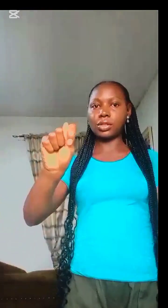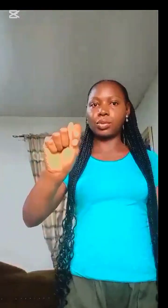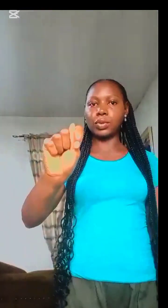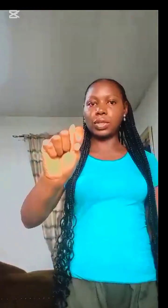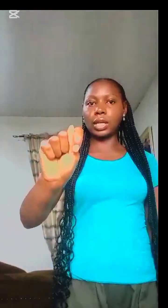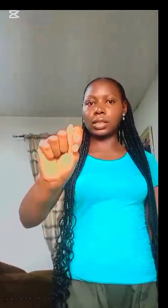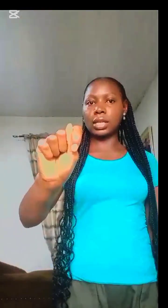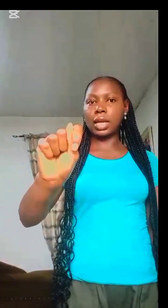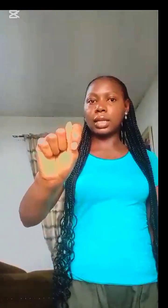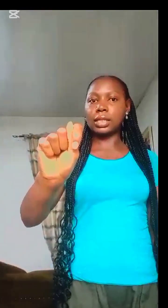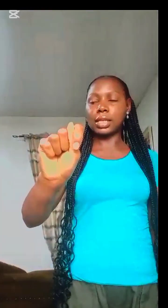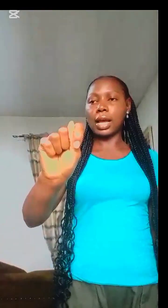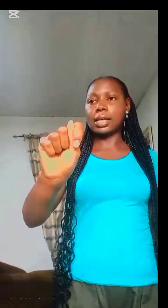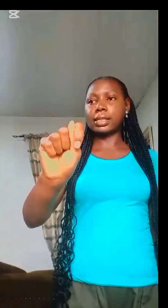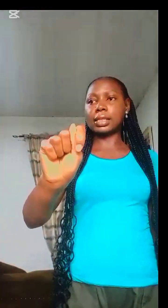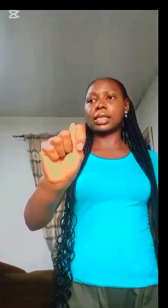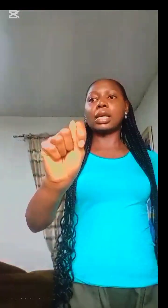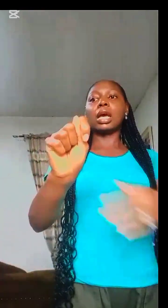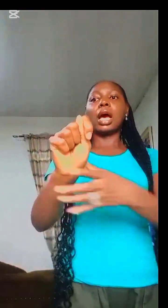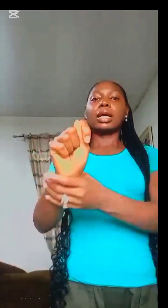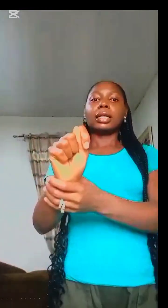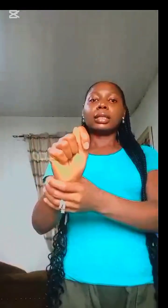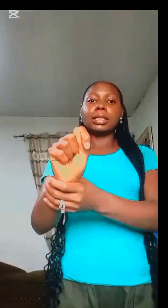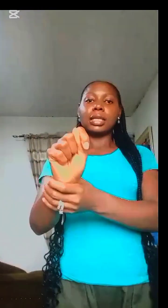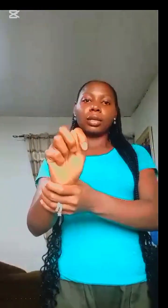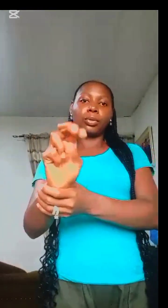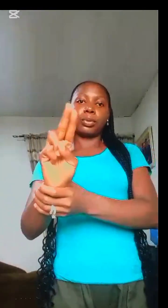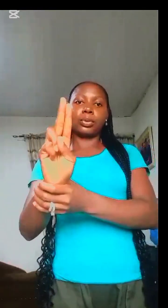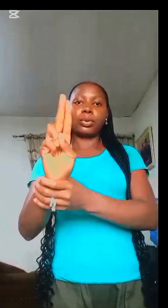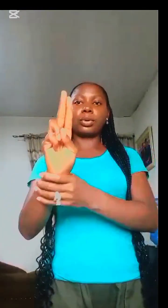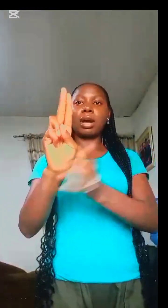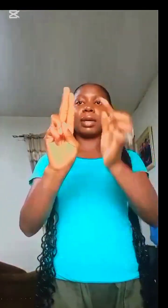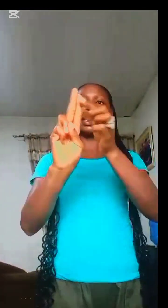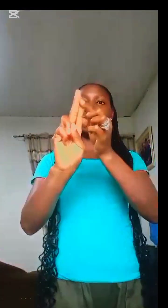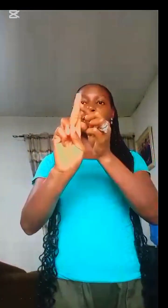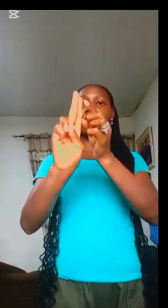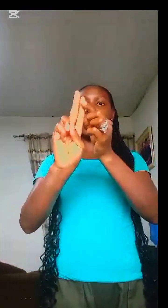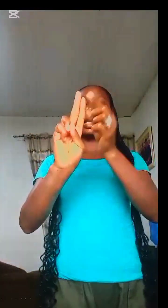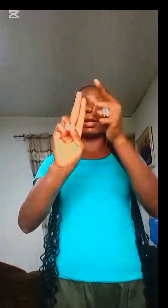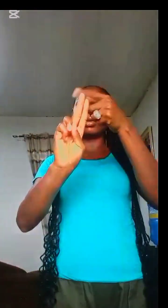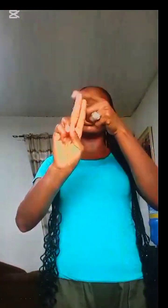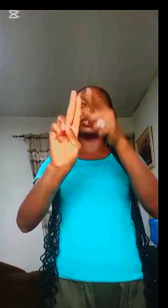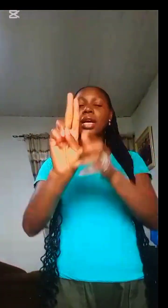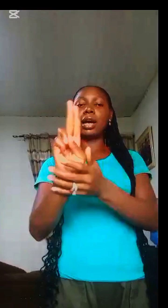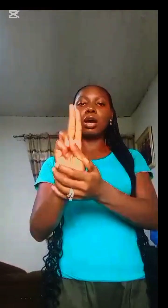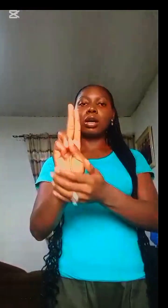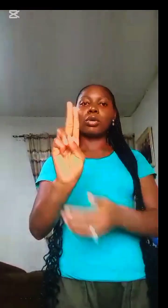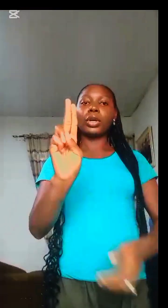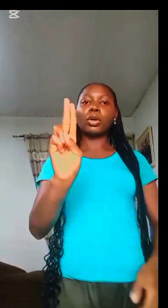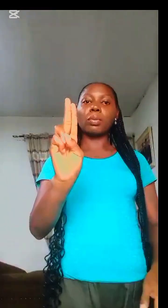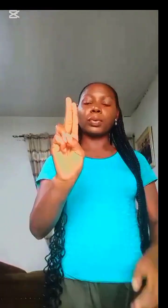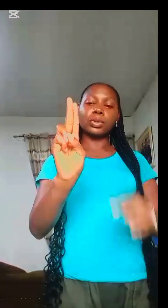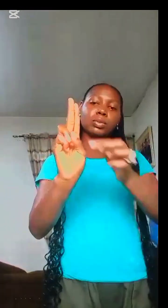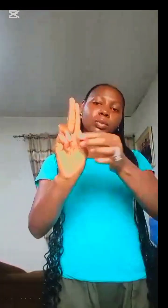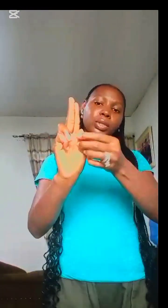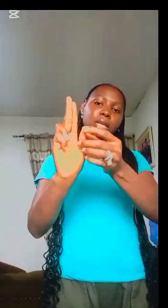This represents letter T. Letter U, our index finger and our middle finger going upwards with